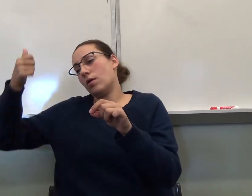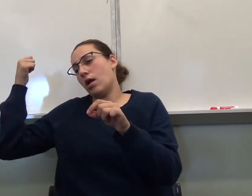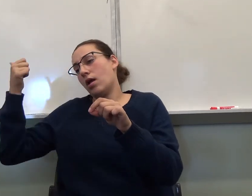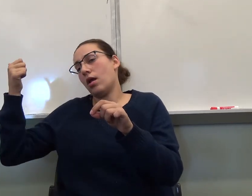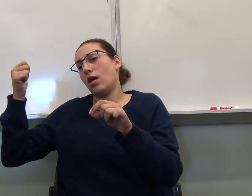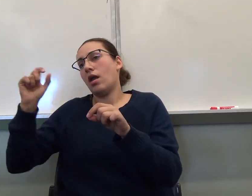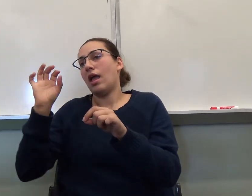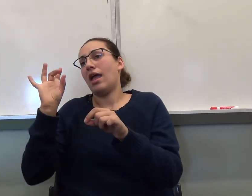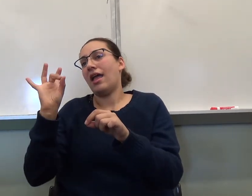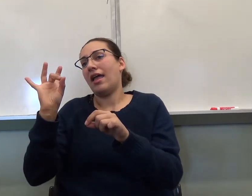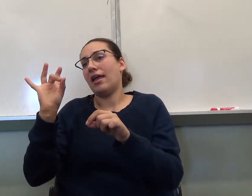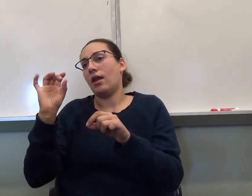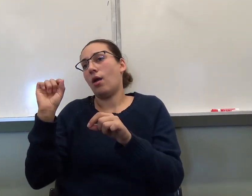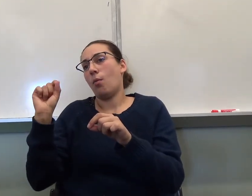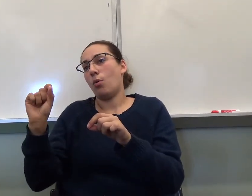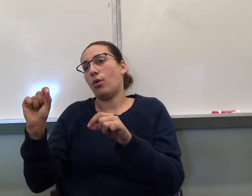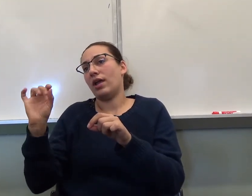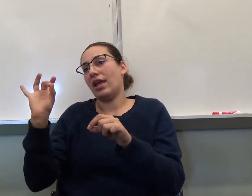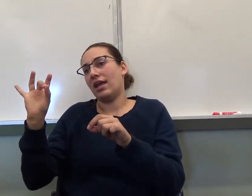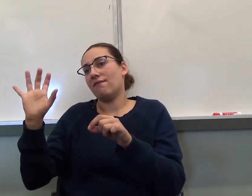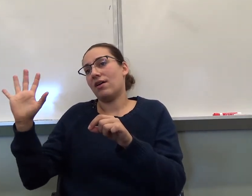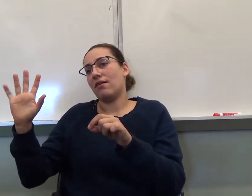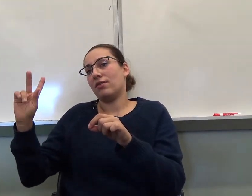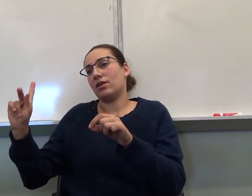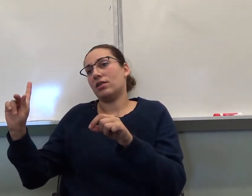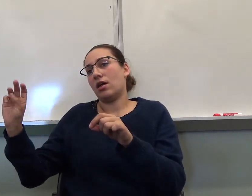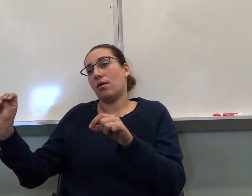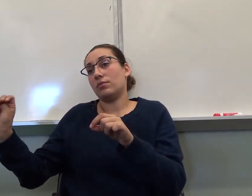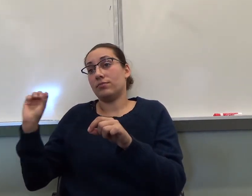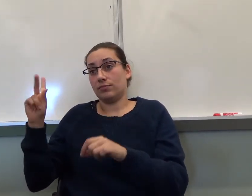8.85 kilometers. That's the height of Mount Everest.